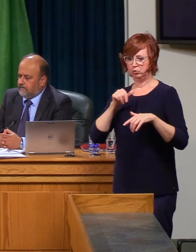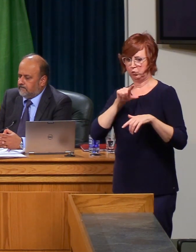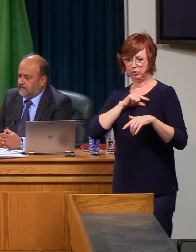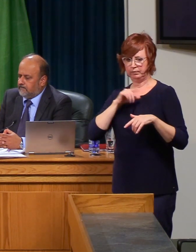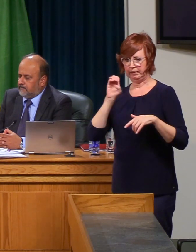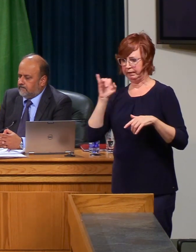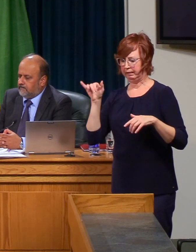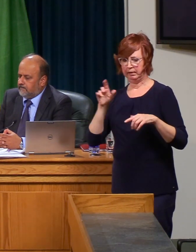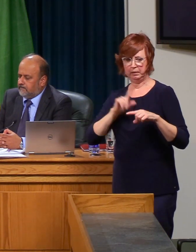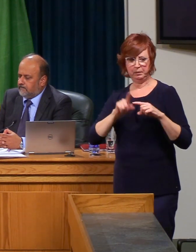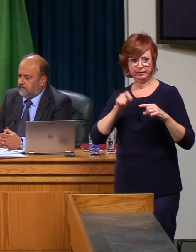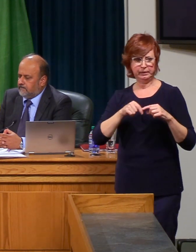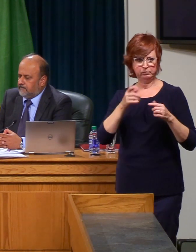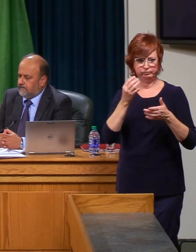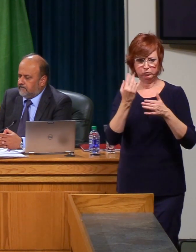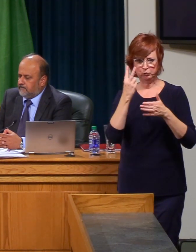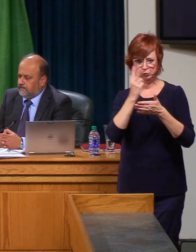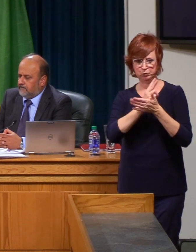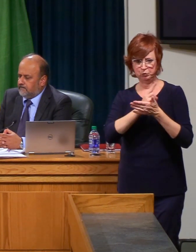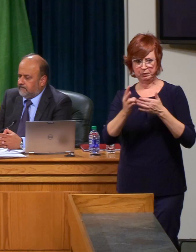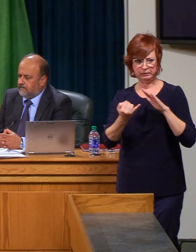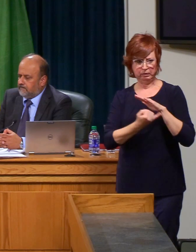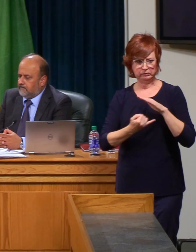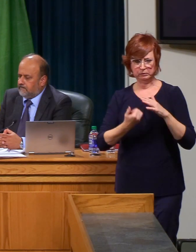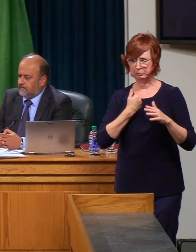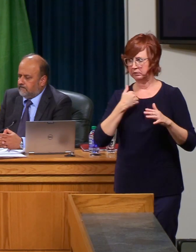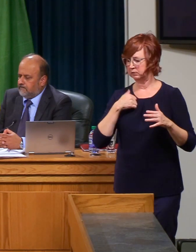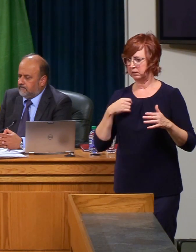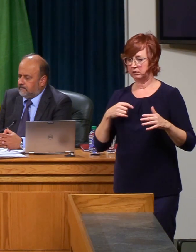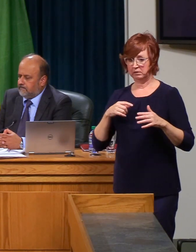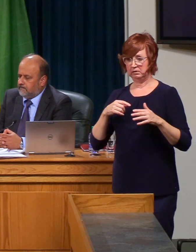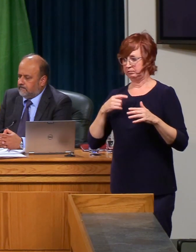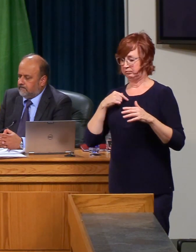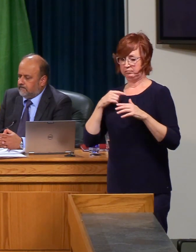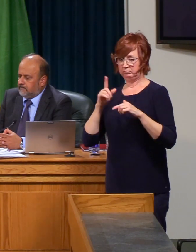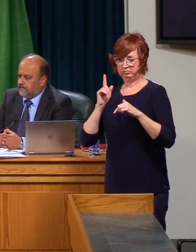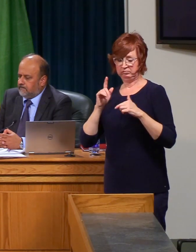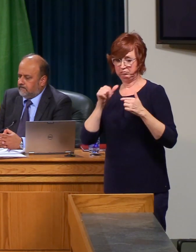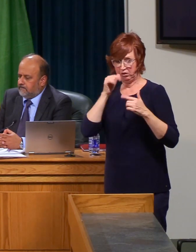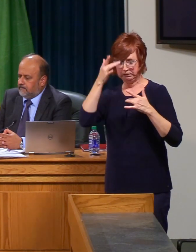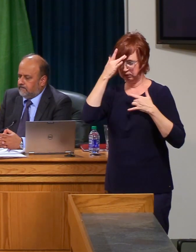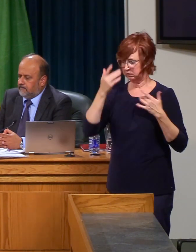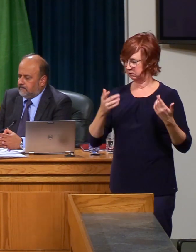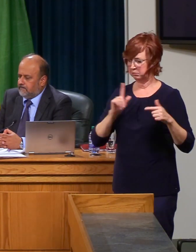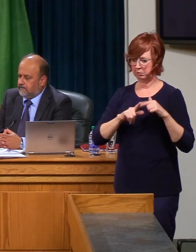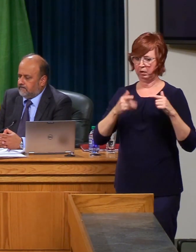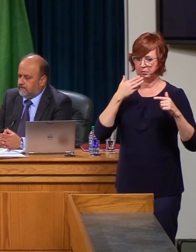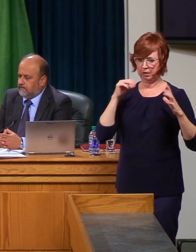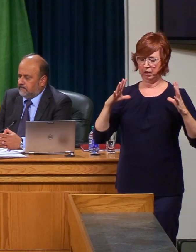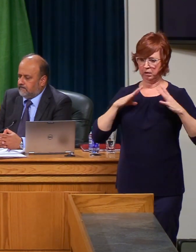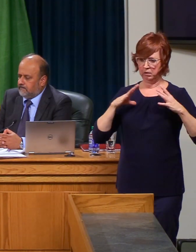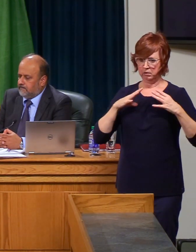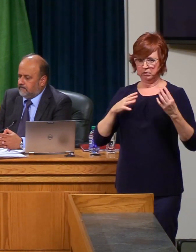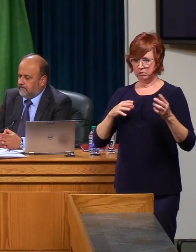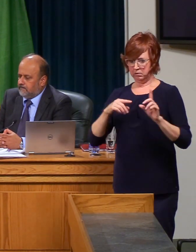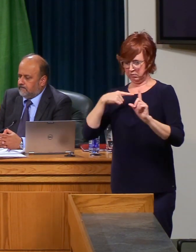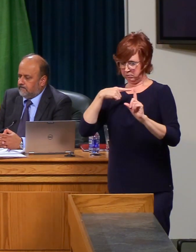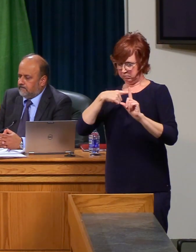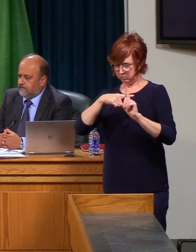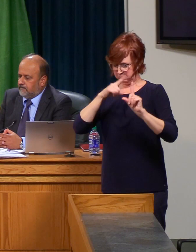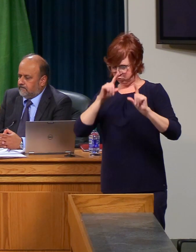federal programs because they aren't yet sick, but they are self-isolating. Once they would actually be tested positive for